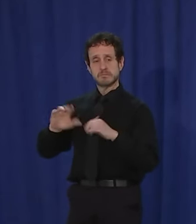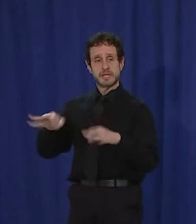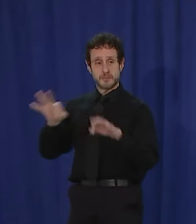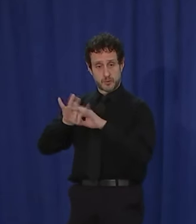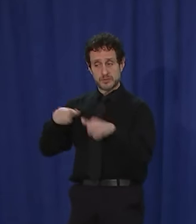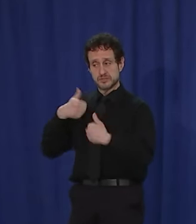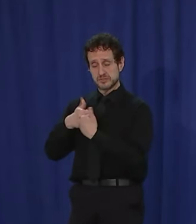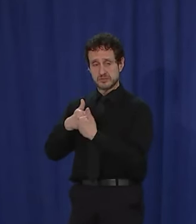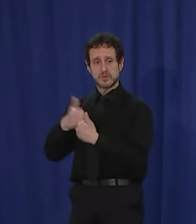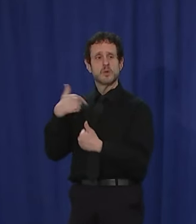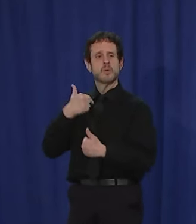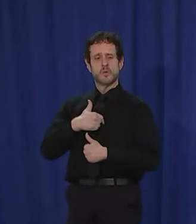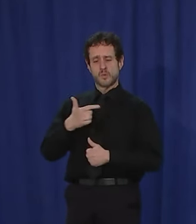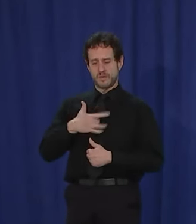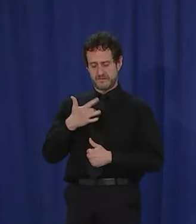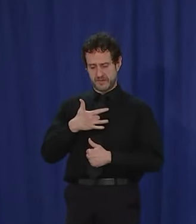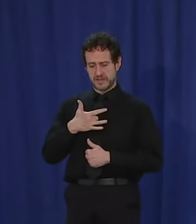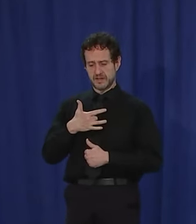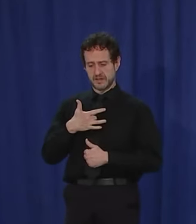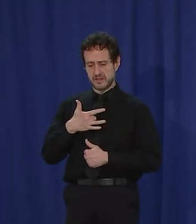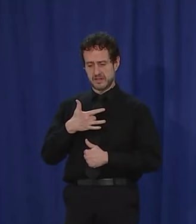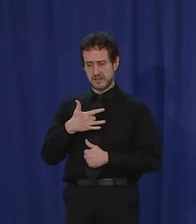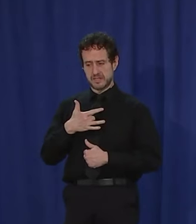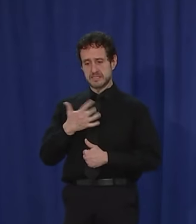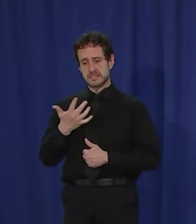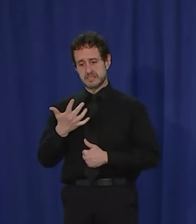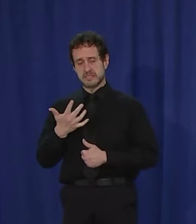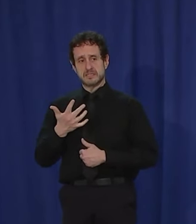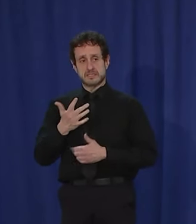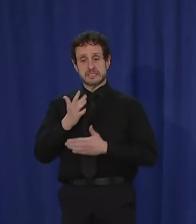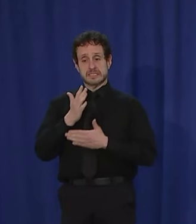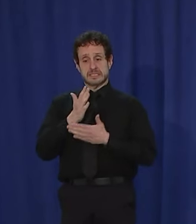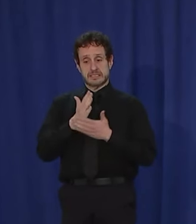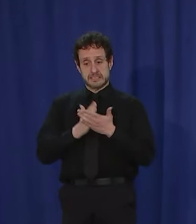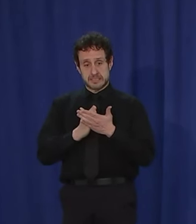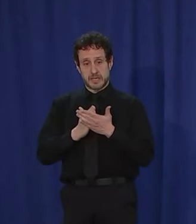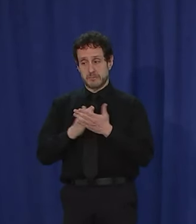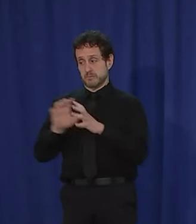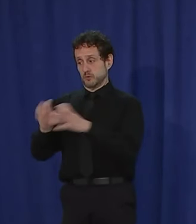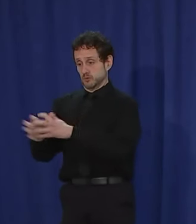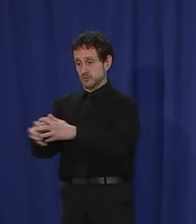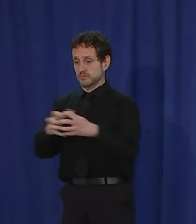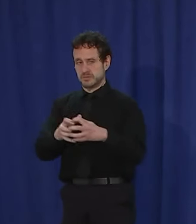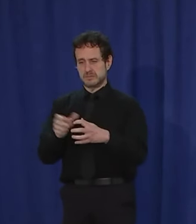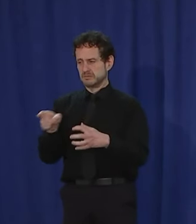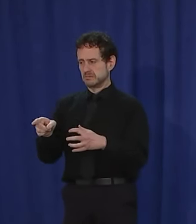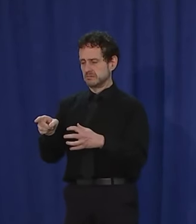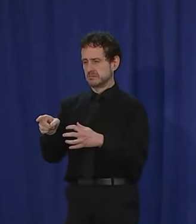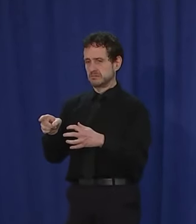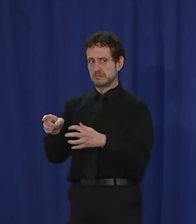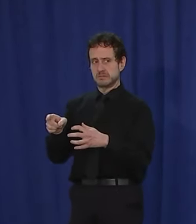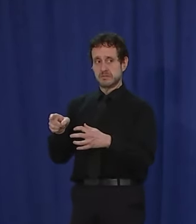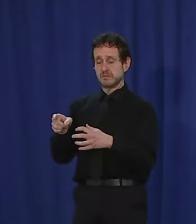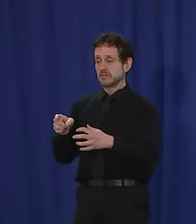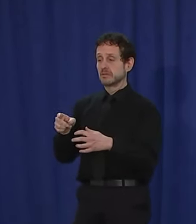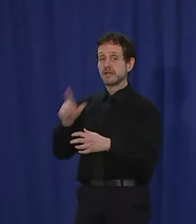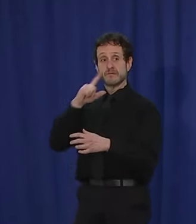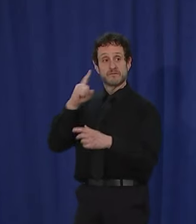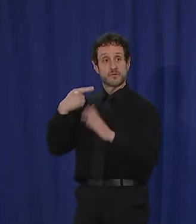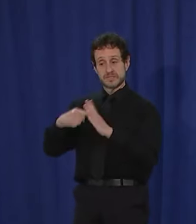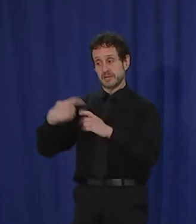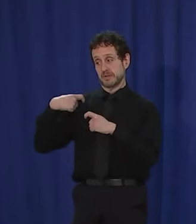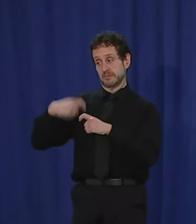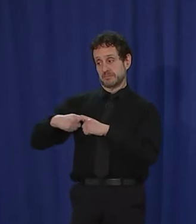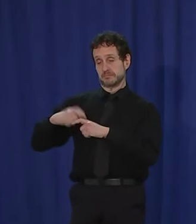there's substantial underreporting of the rate of infection in the Latinx community